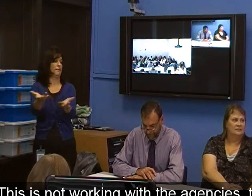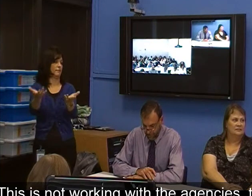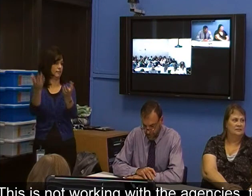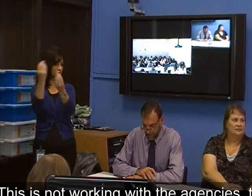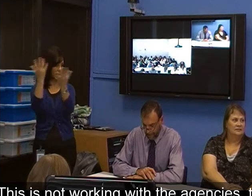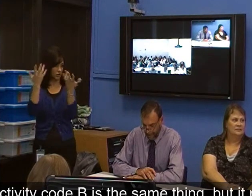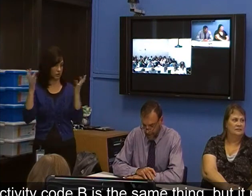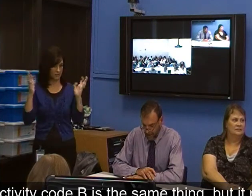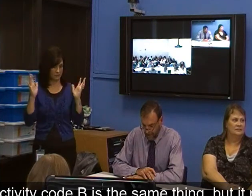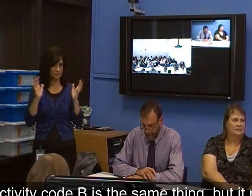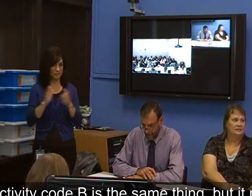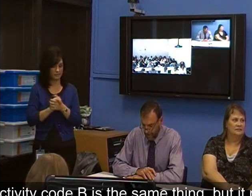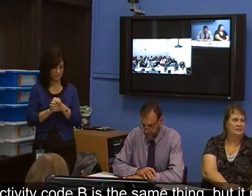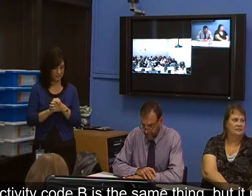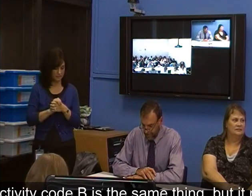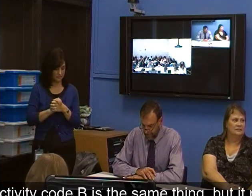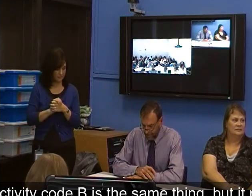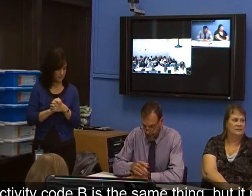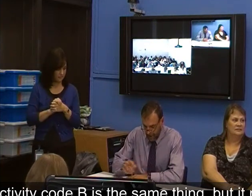information.